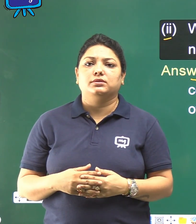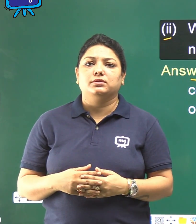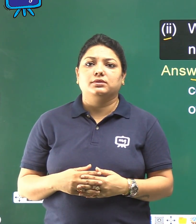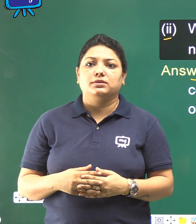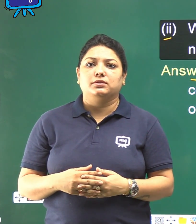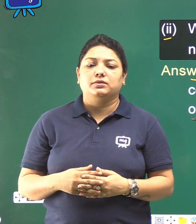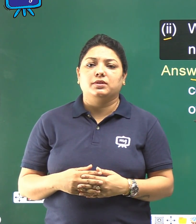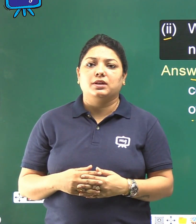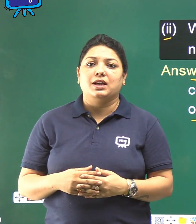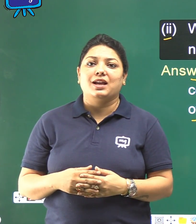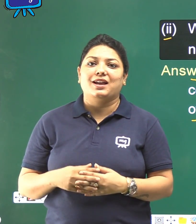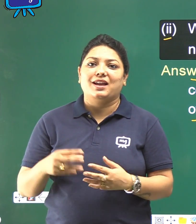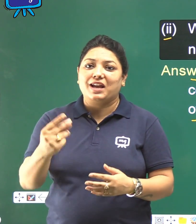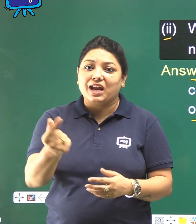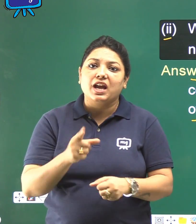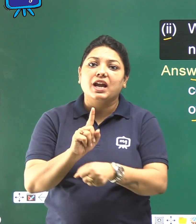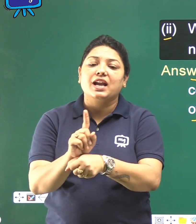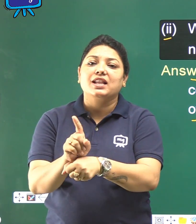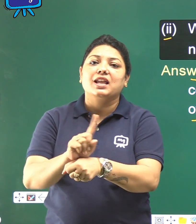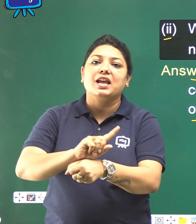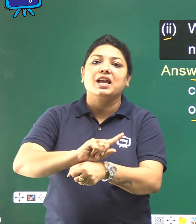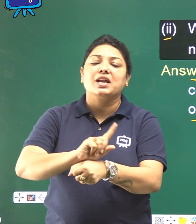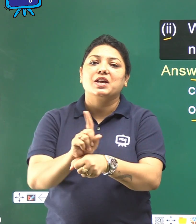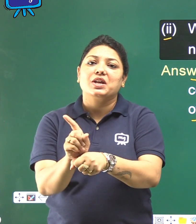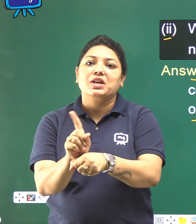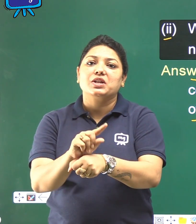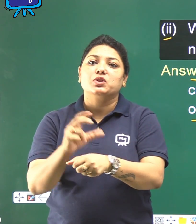at the speed of a cycle.